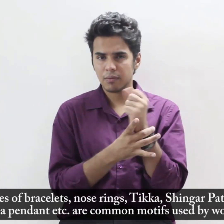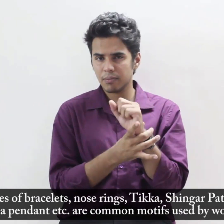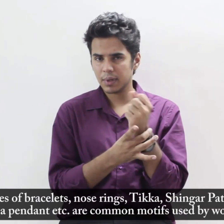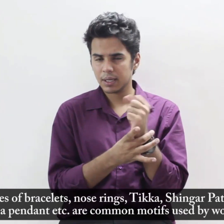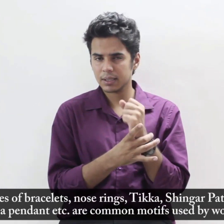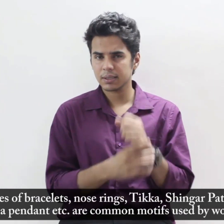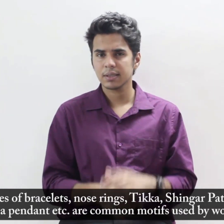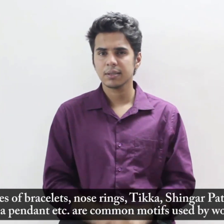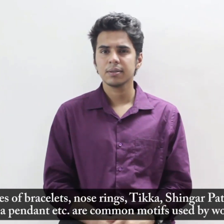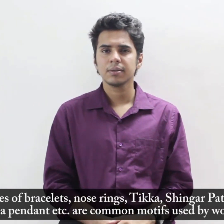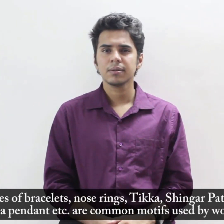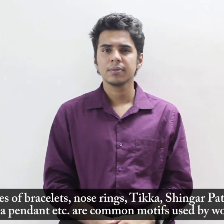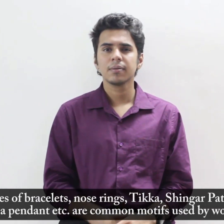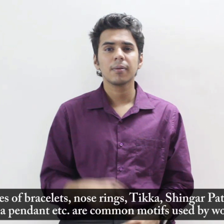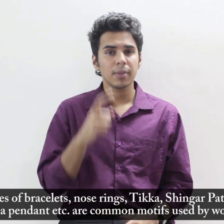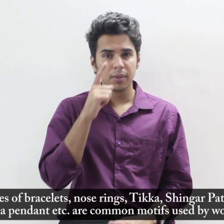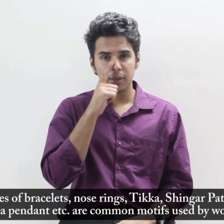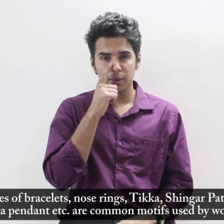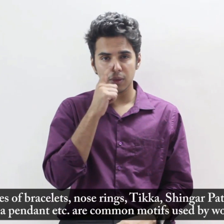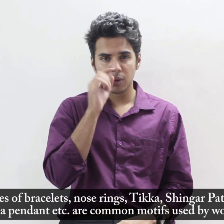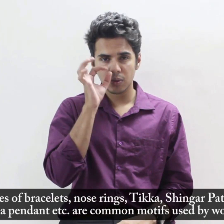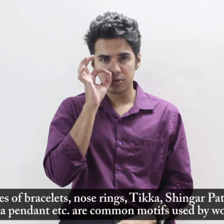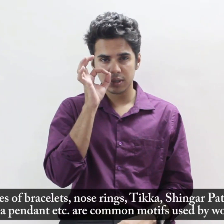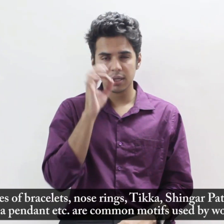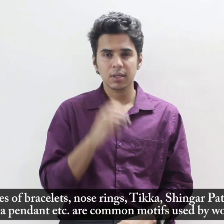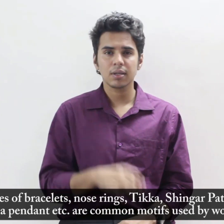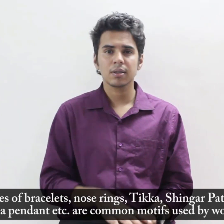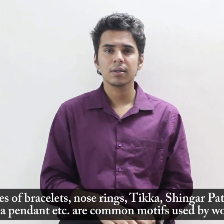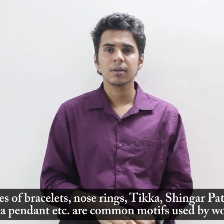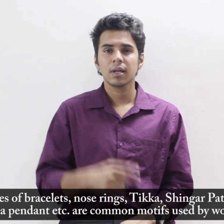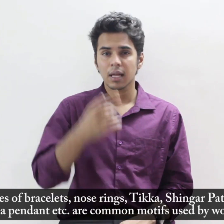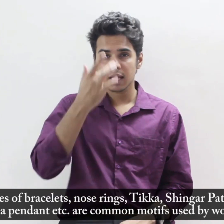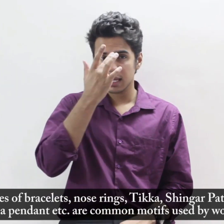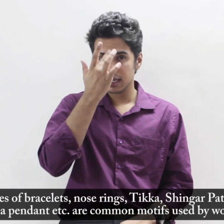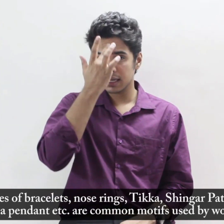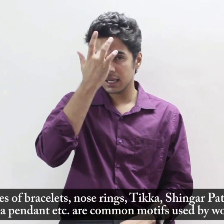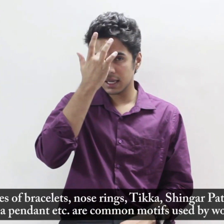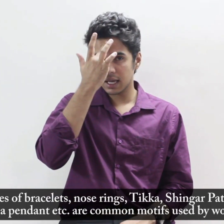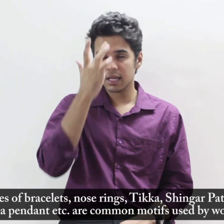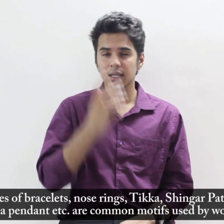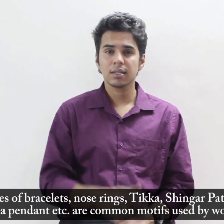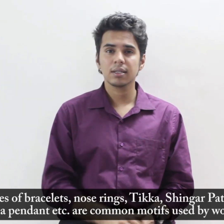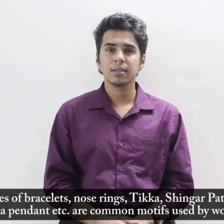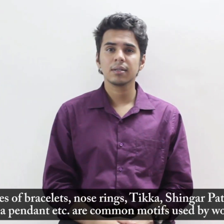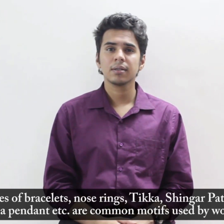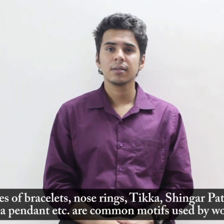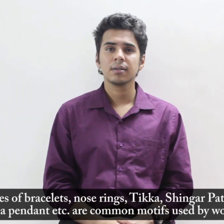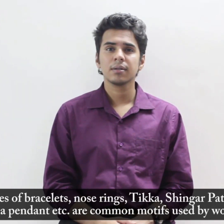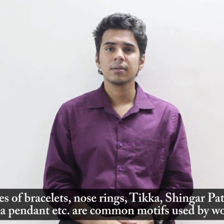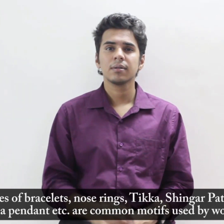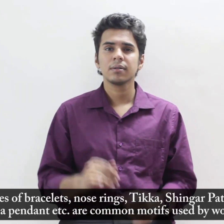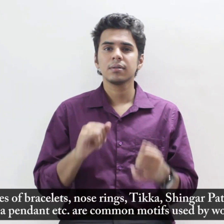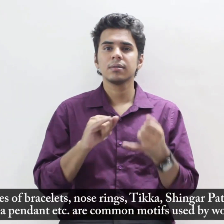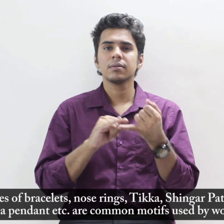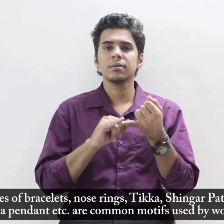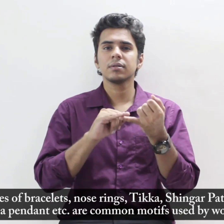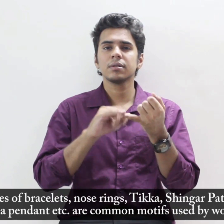Different type of bracelets, nose rings, tika, shringar patti, fools, and rani har with a pendant, etc. are